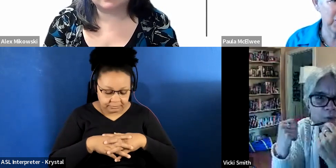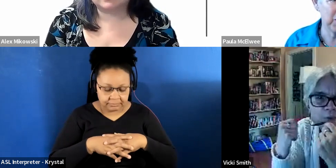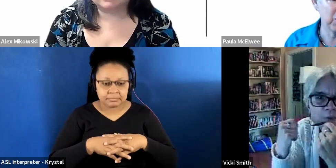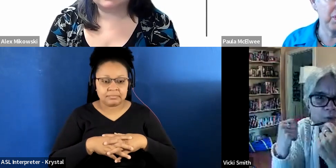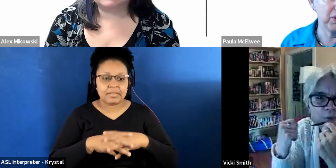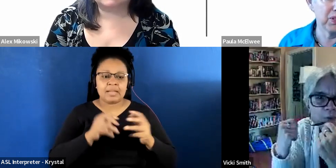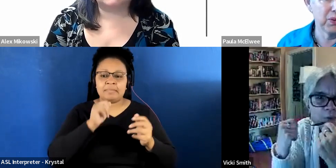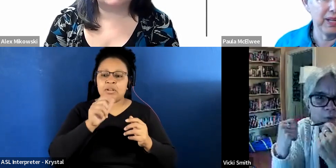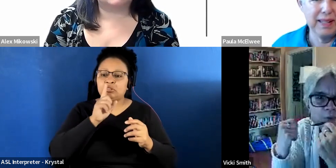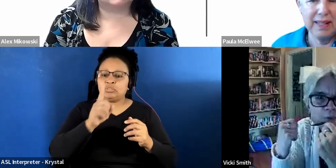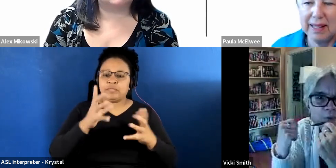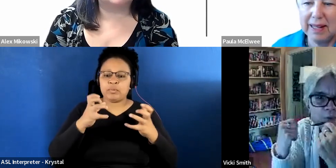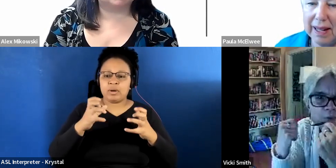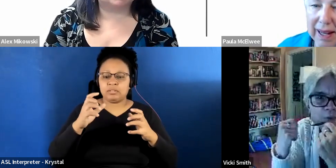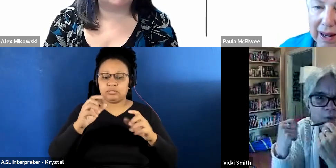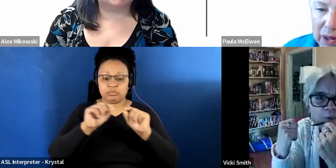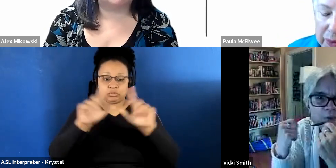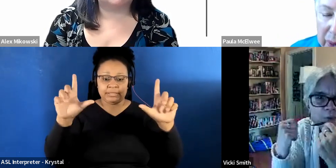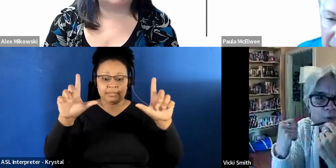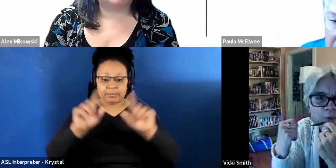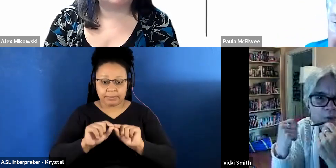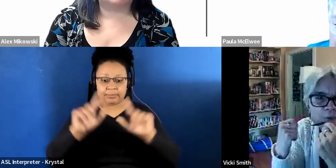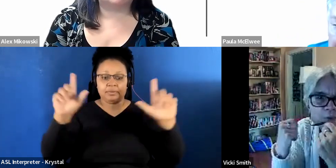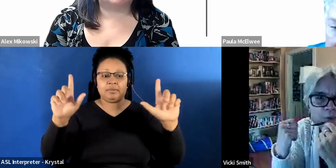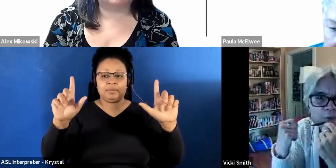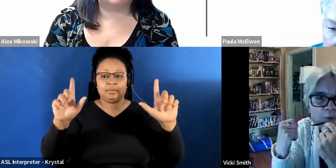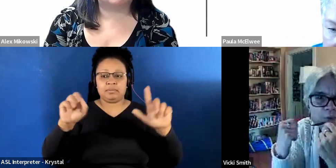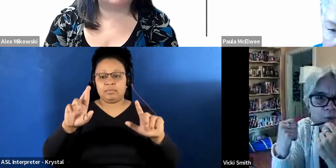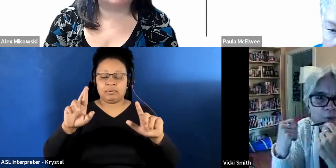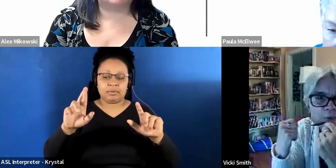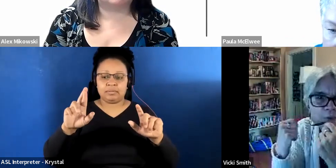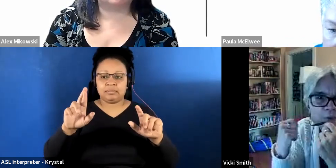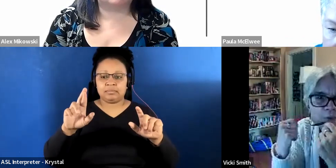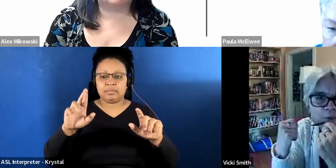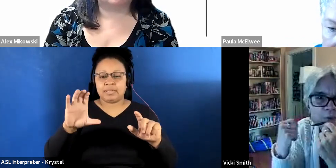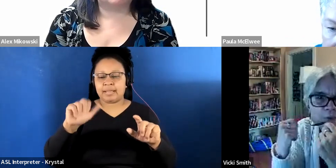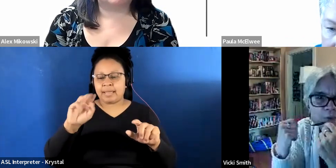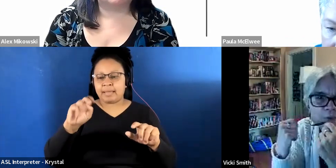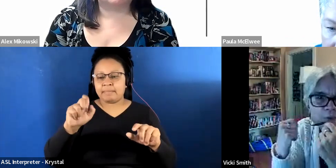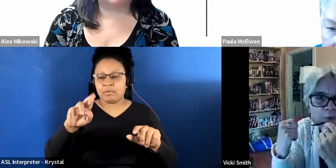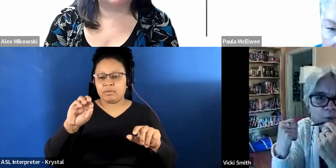don't know if you want to turn off your screen or your camera.